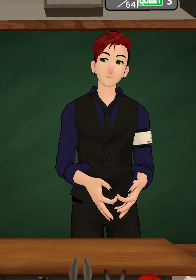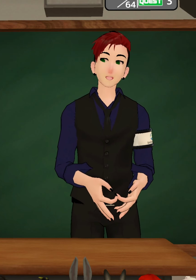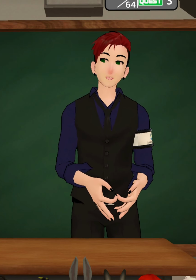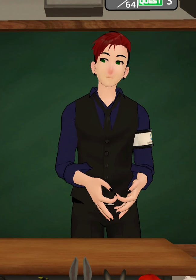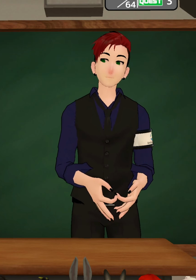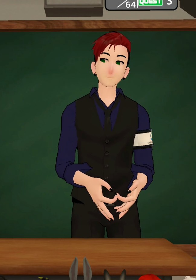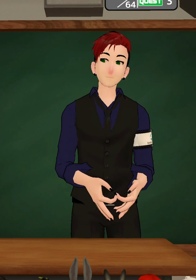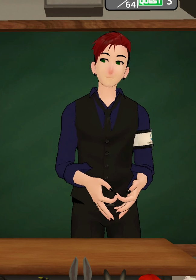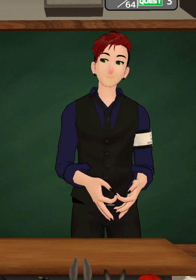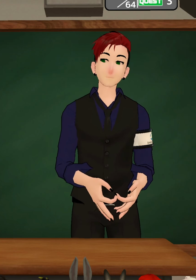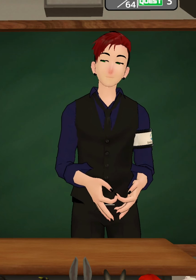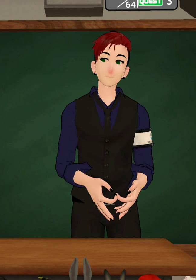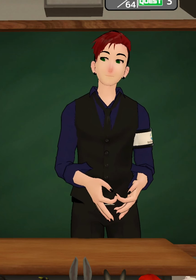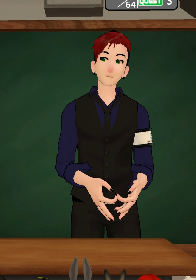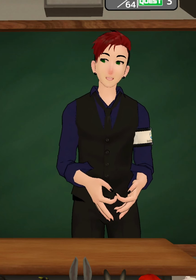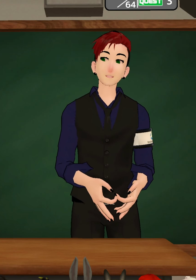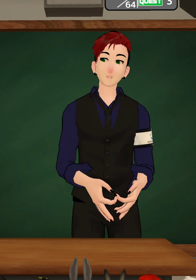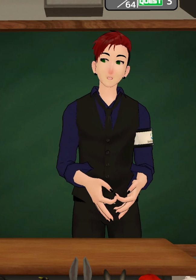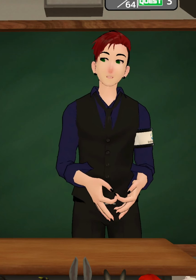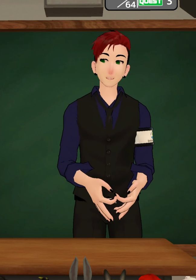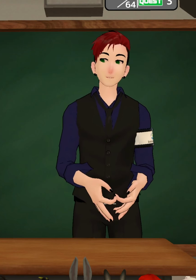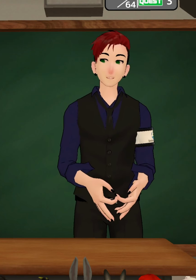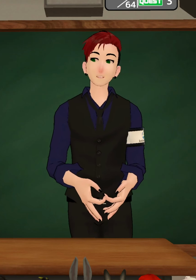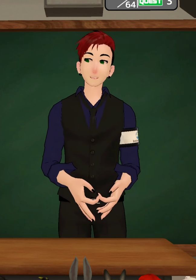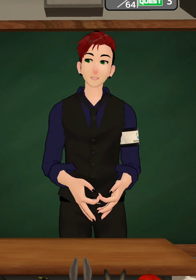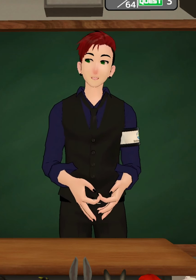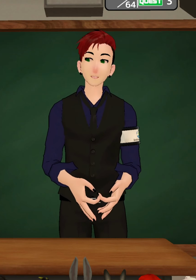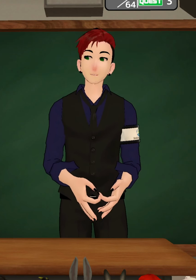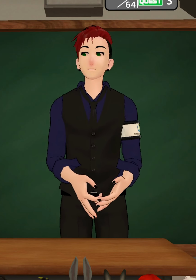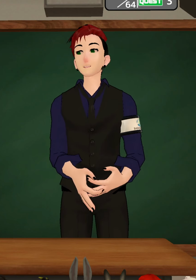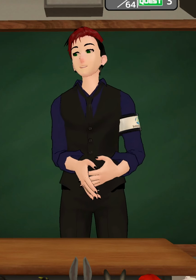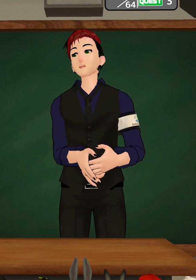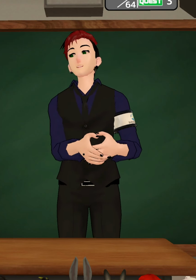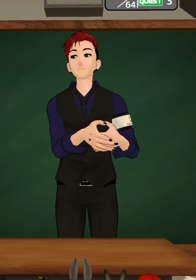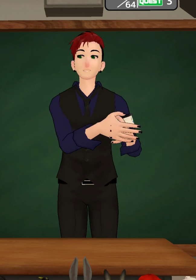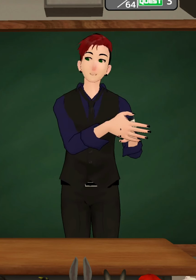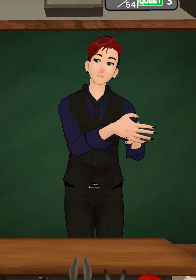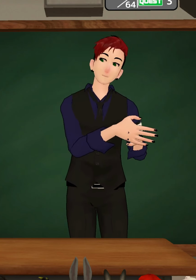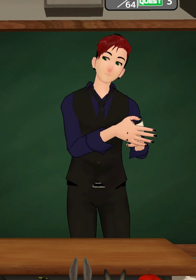Uh-huh. Like the word than. How do I compare things? Okay, so...